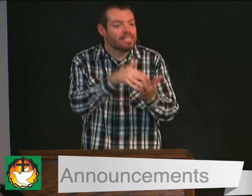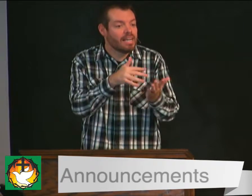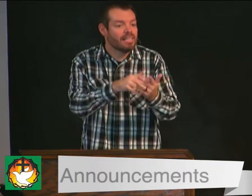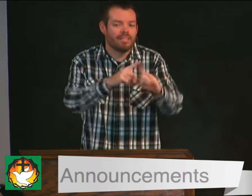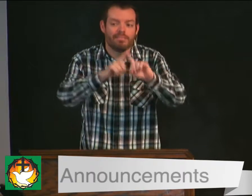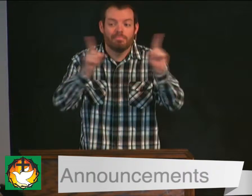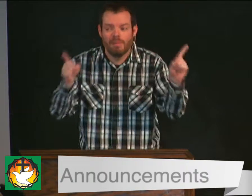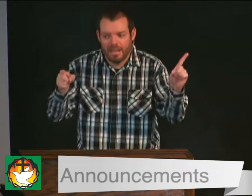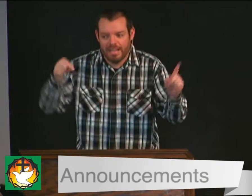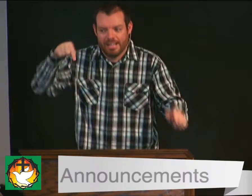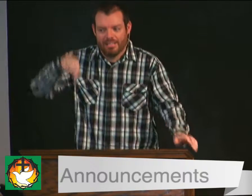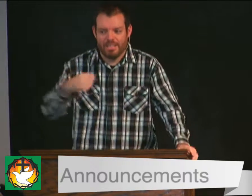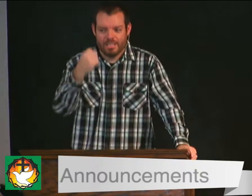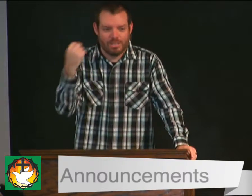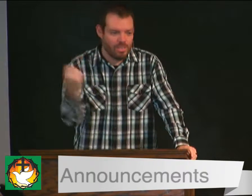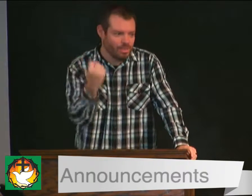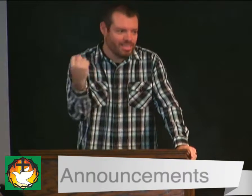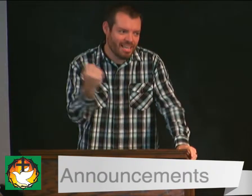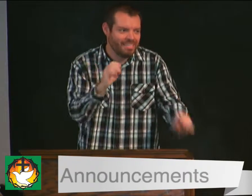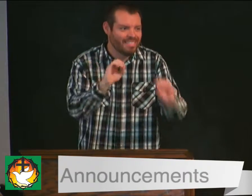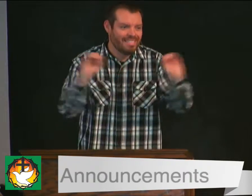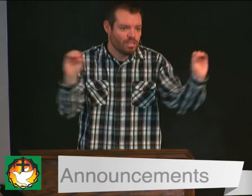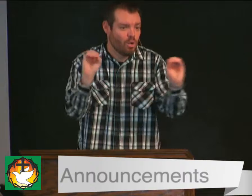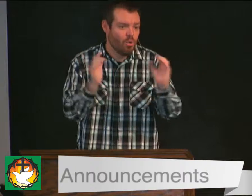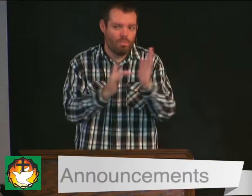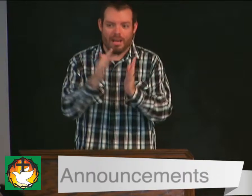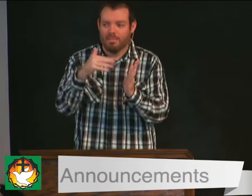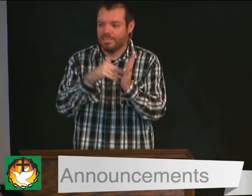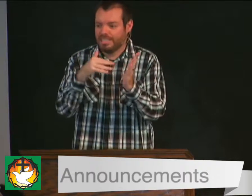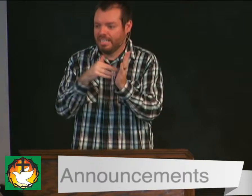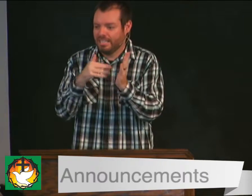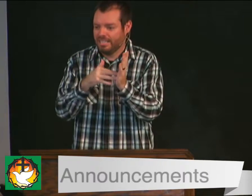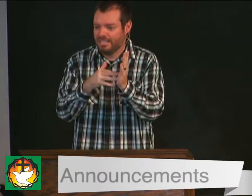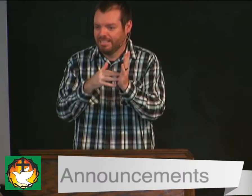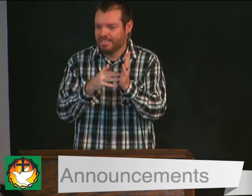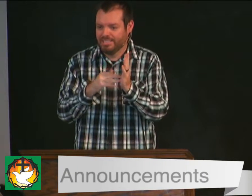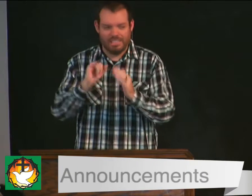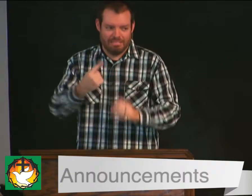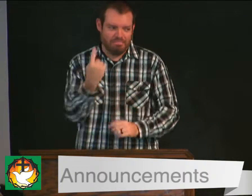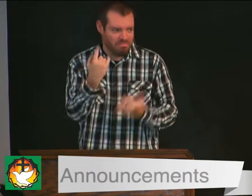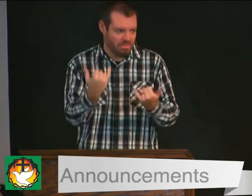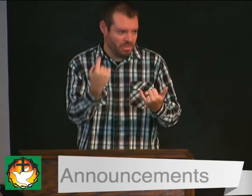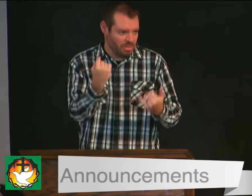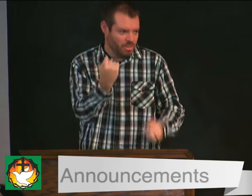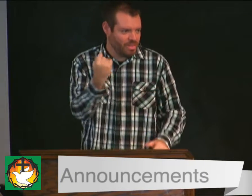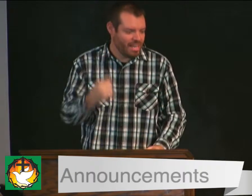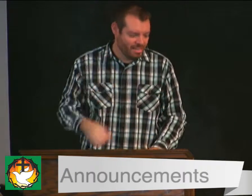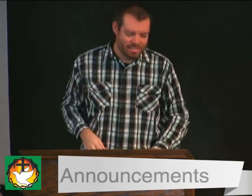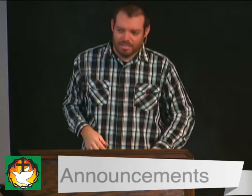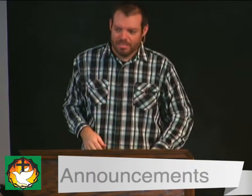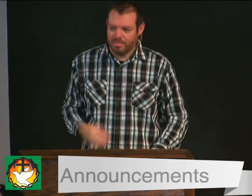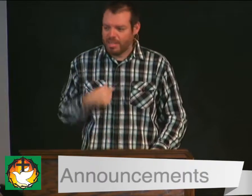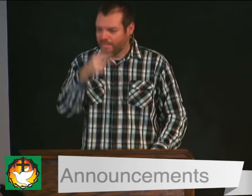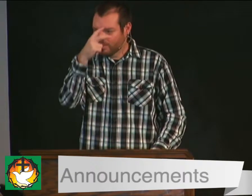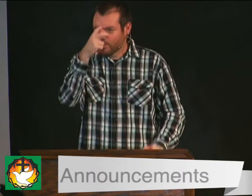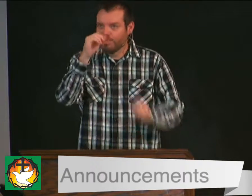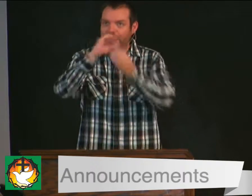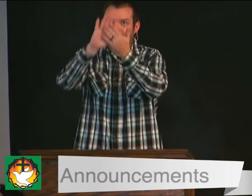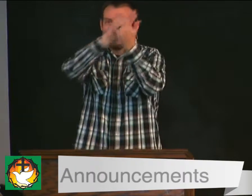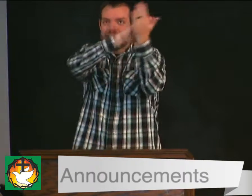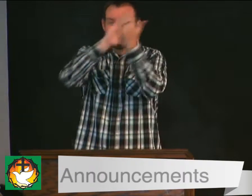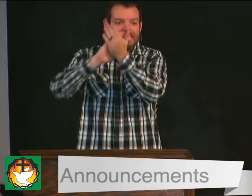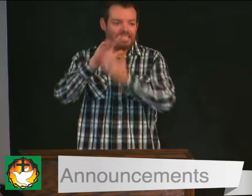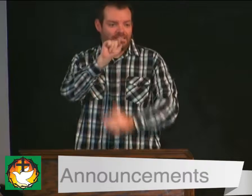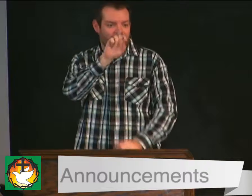Bible study, but this Tuesday, no Bible study. Just Tuesday. We have two